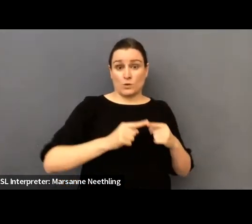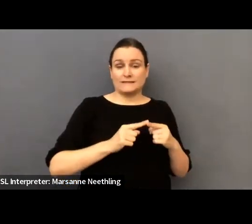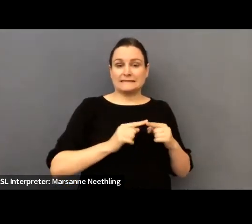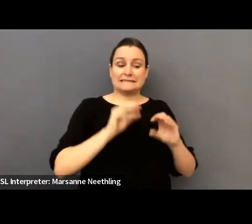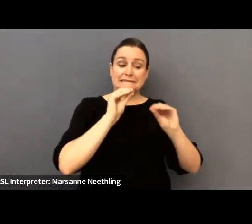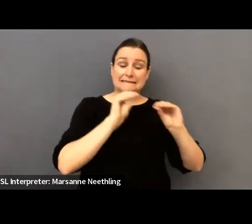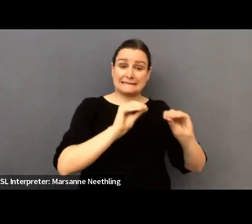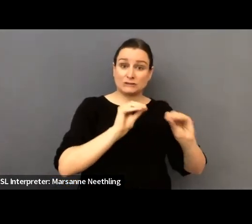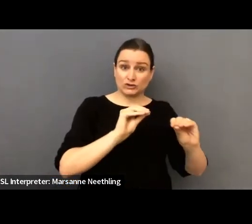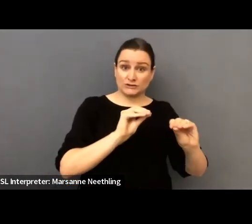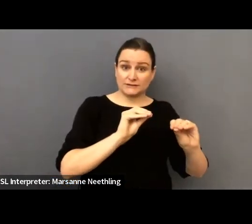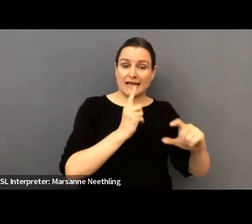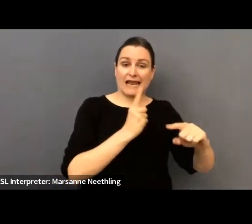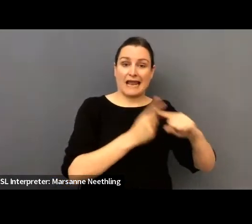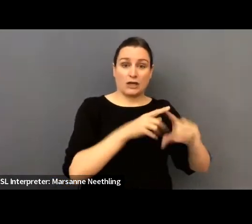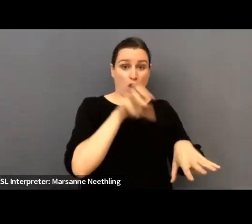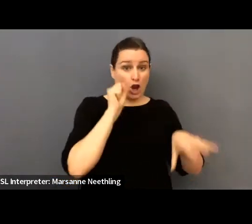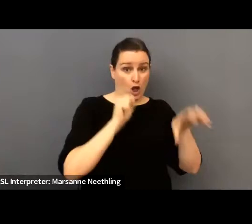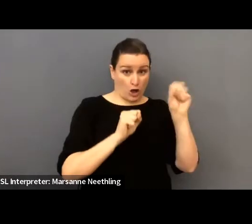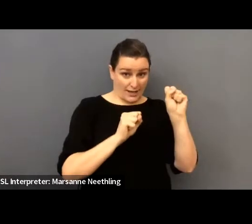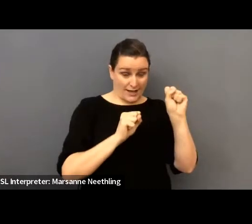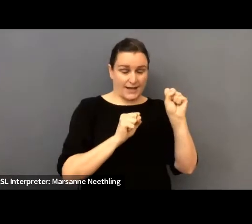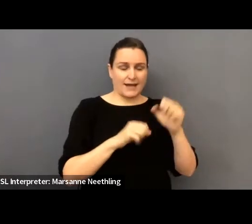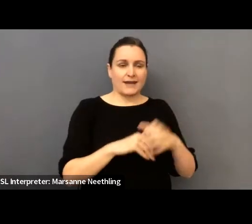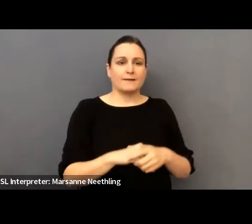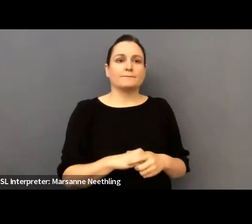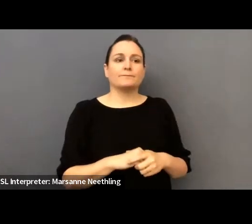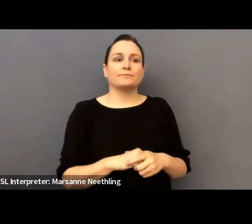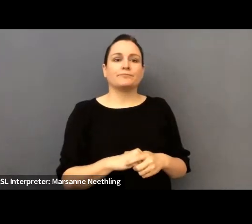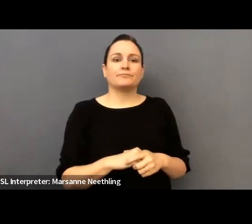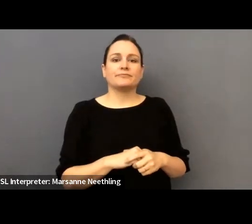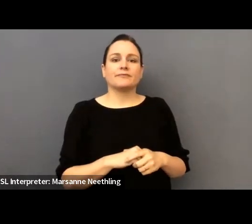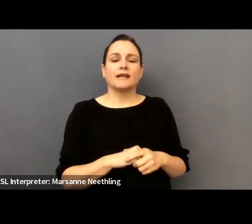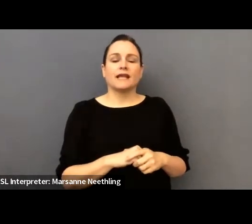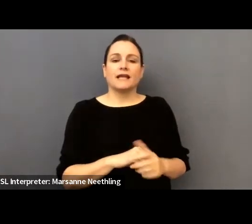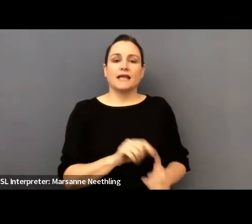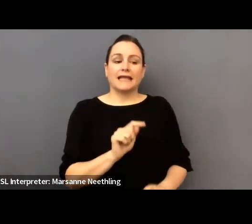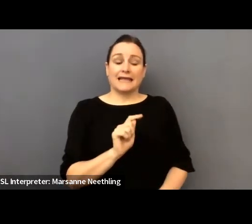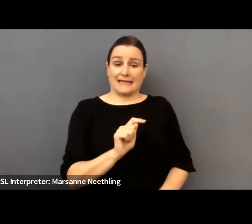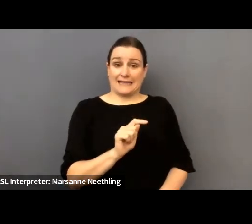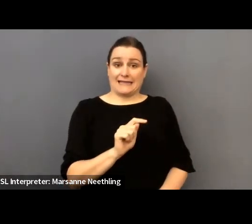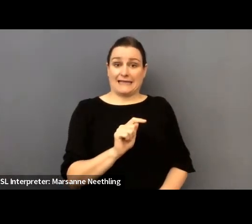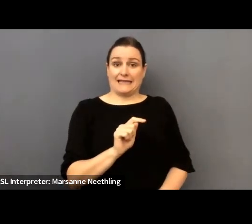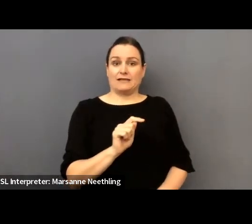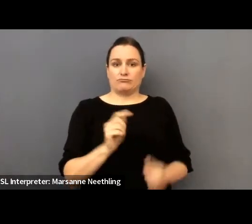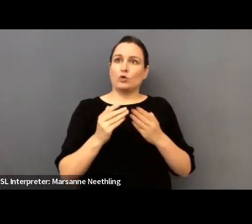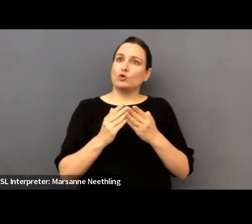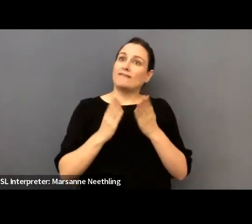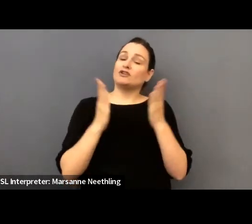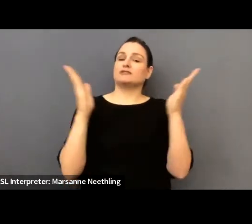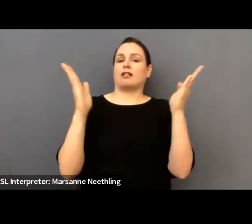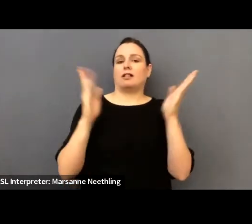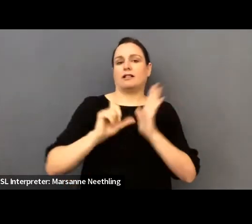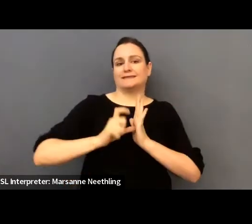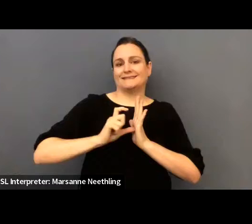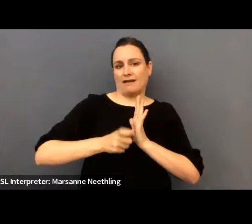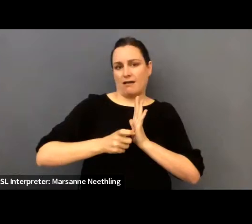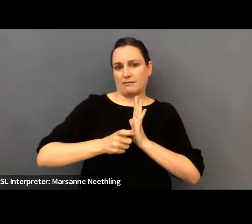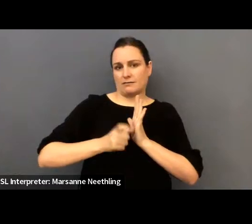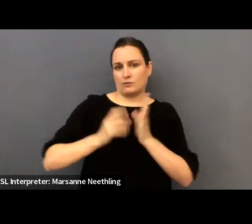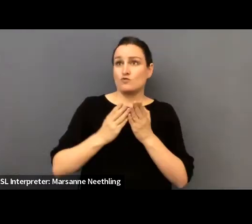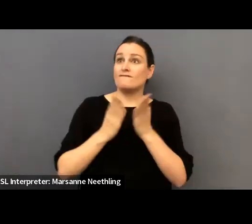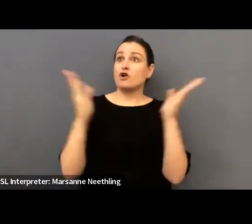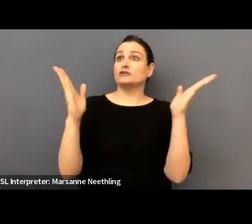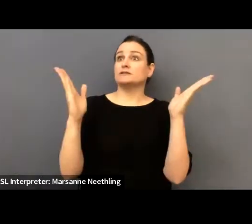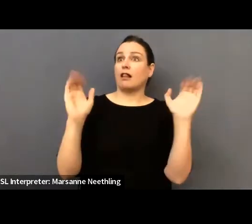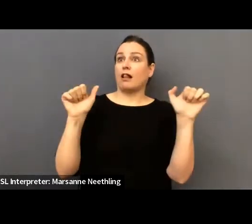think I want to repeat what I already said, but it's really the implementation of universal design in learning, is to have the